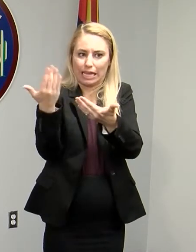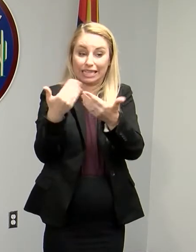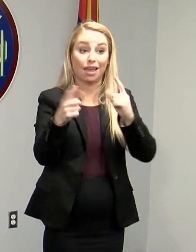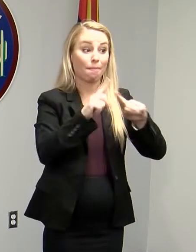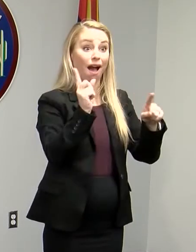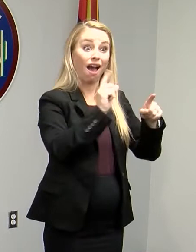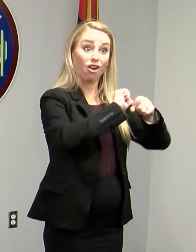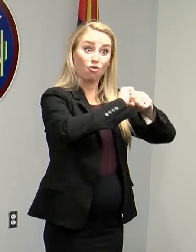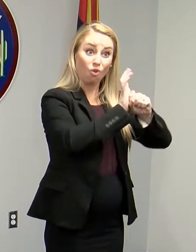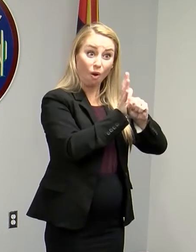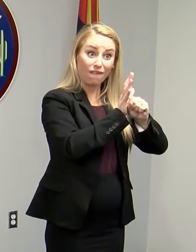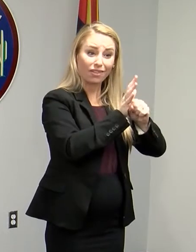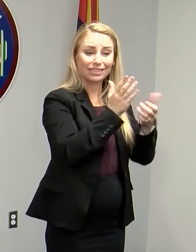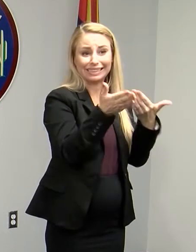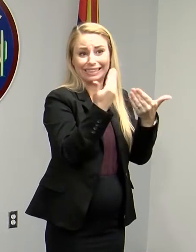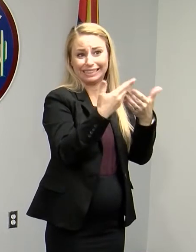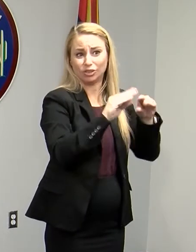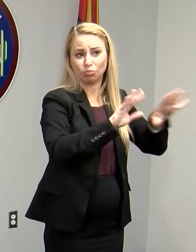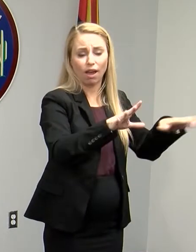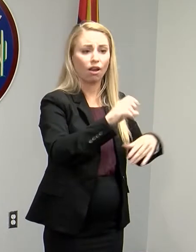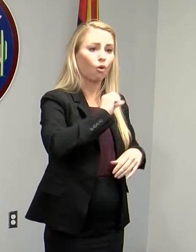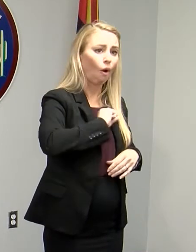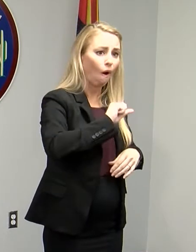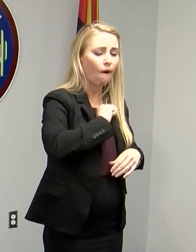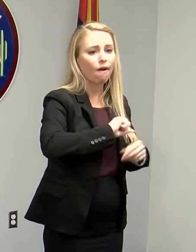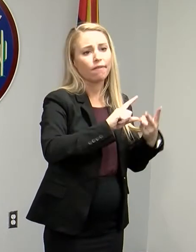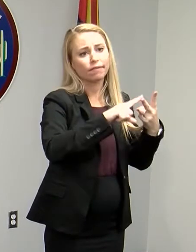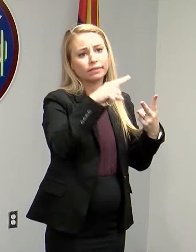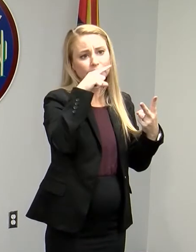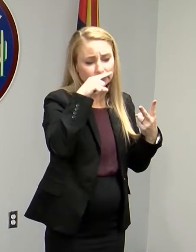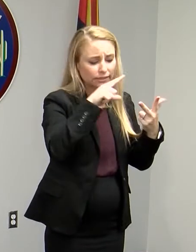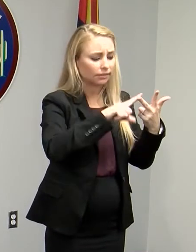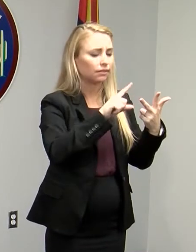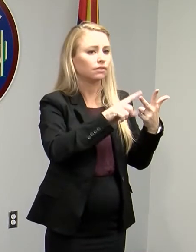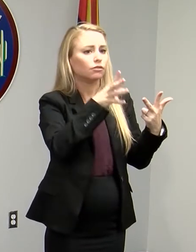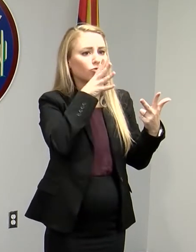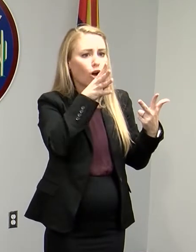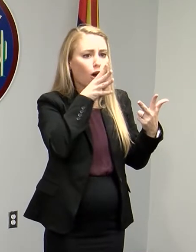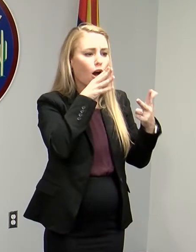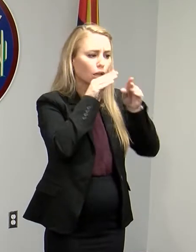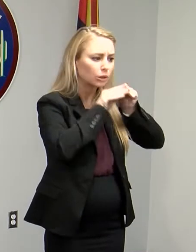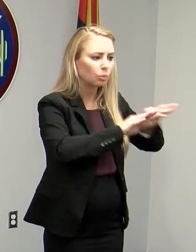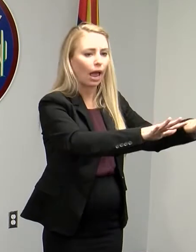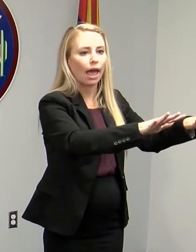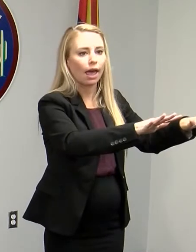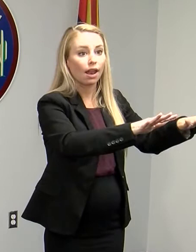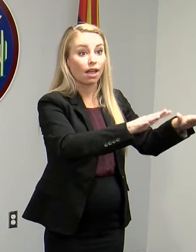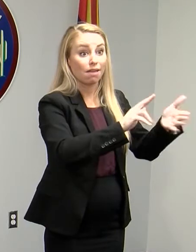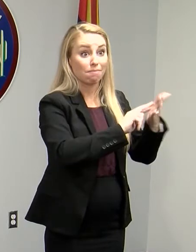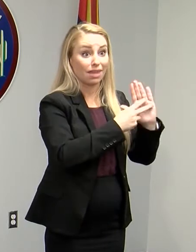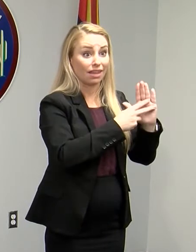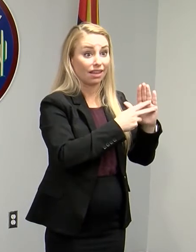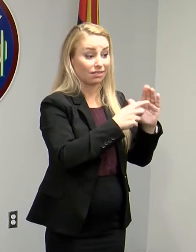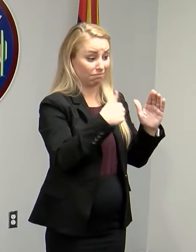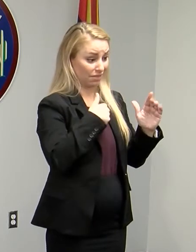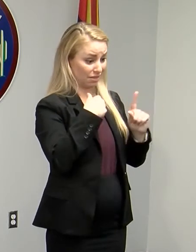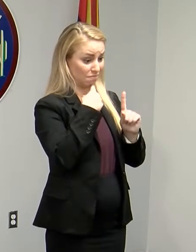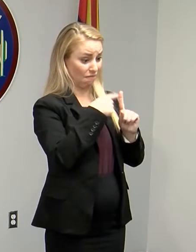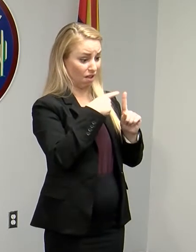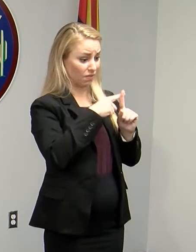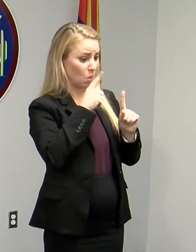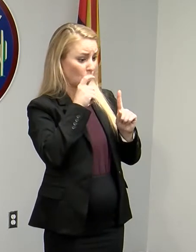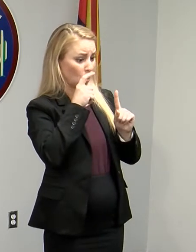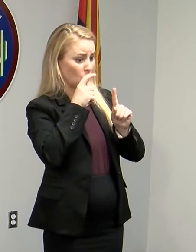spread when someone coughs, sneezes, or talks. Remembering everyone you've done these things with over